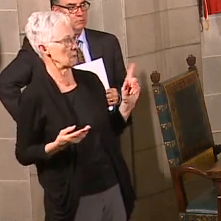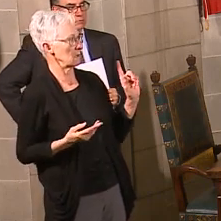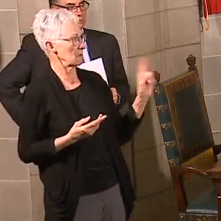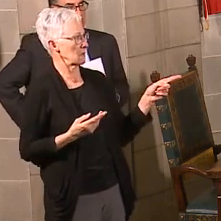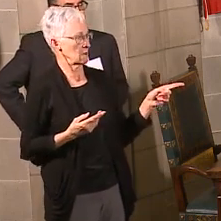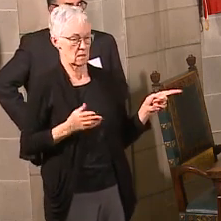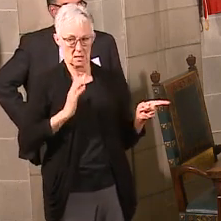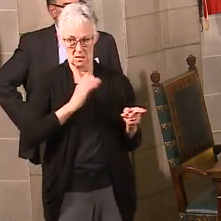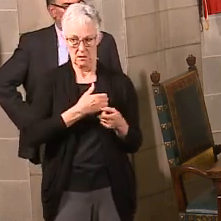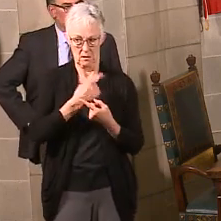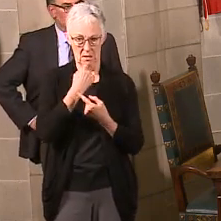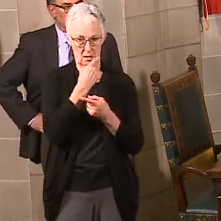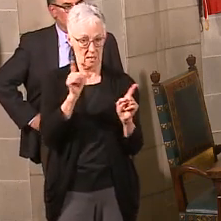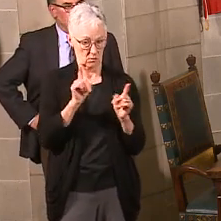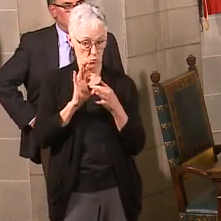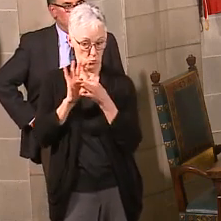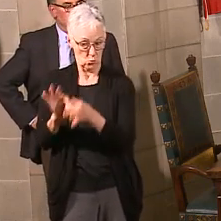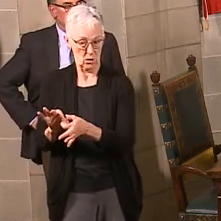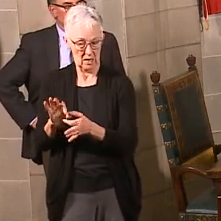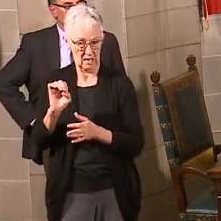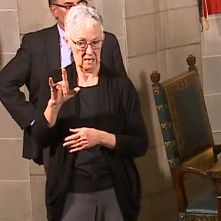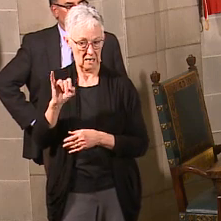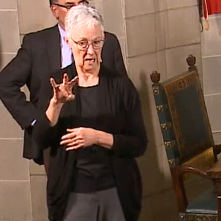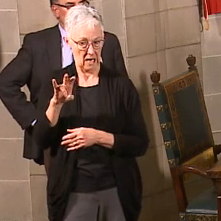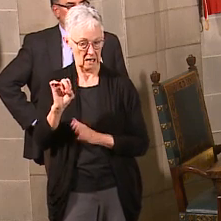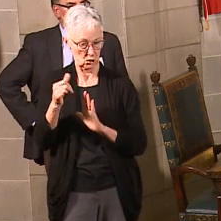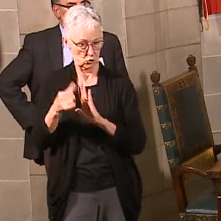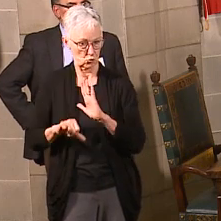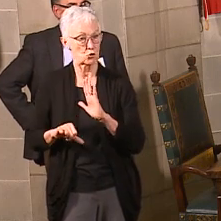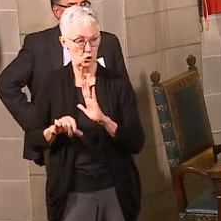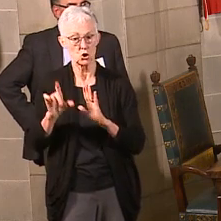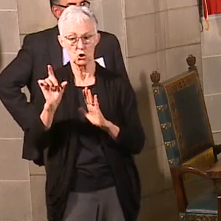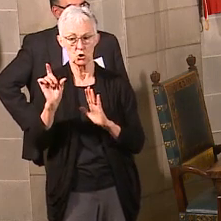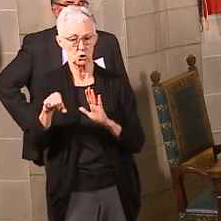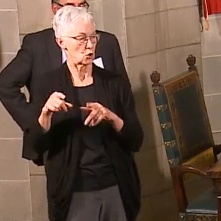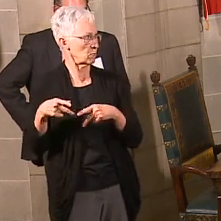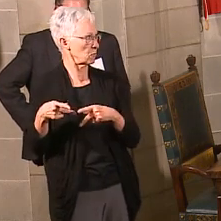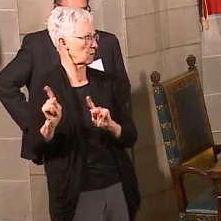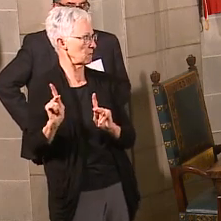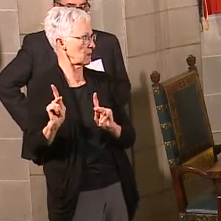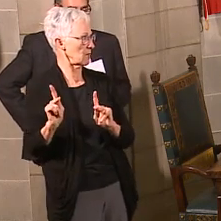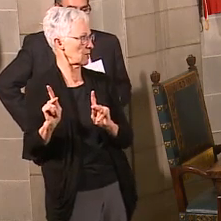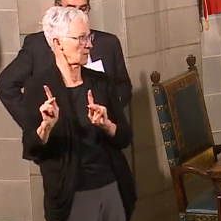today with regard to elective surgeries should allow eye doctors as well, and I'll just double check that.